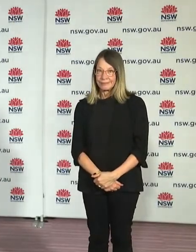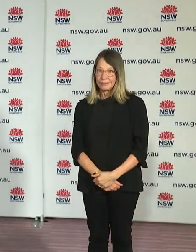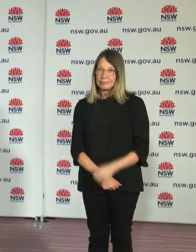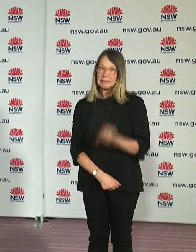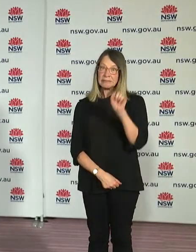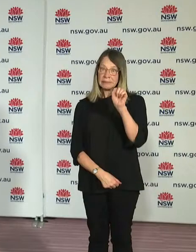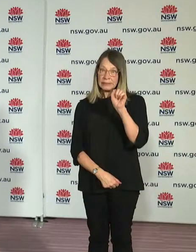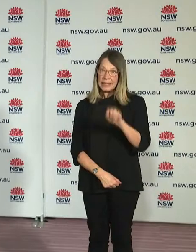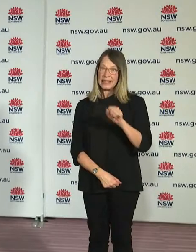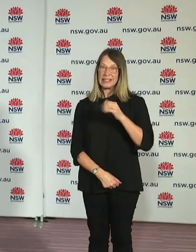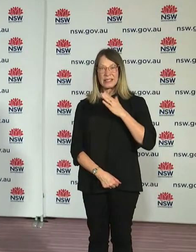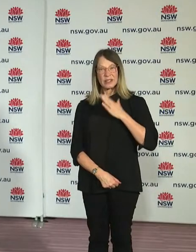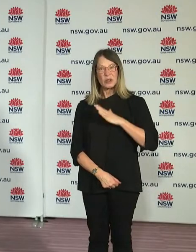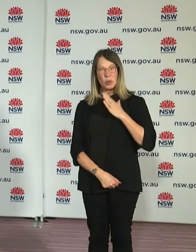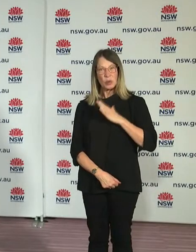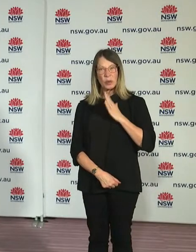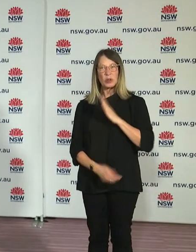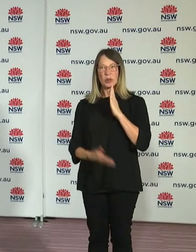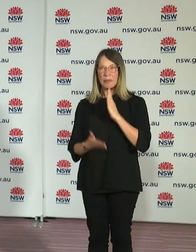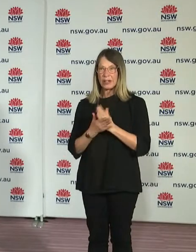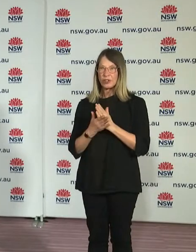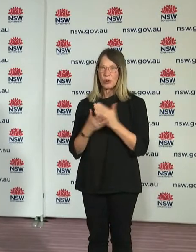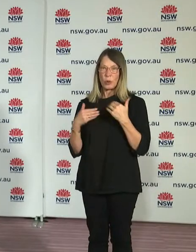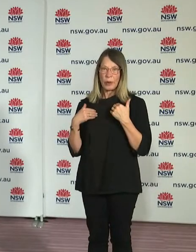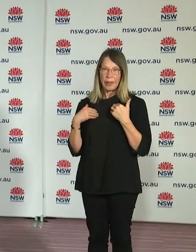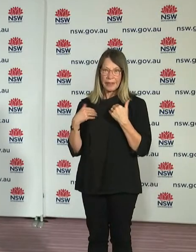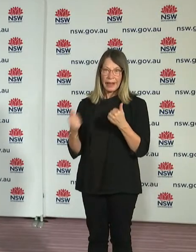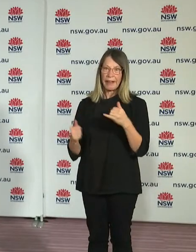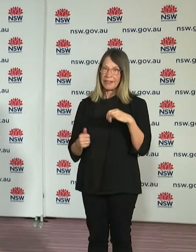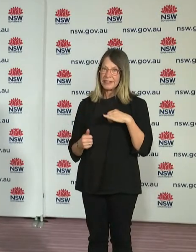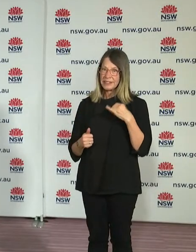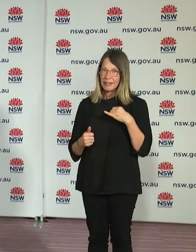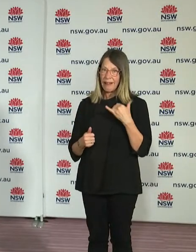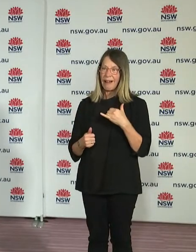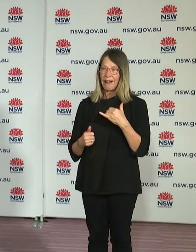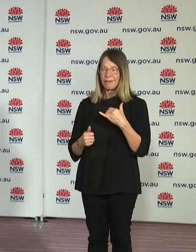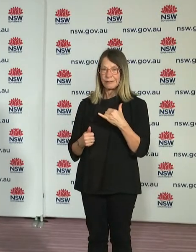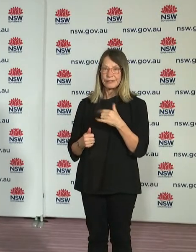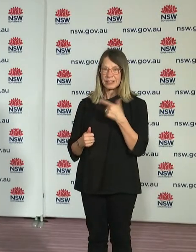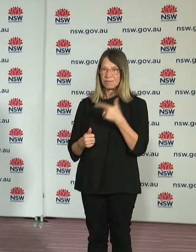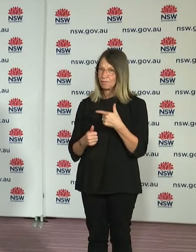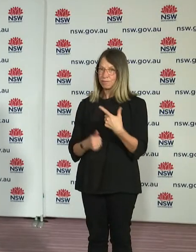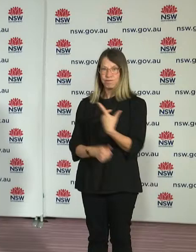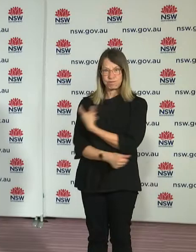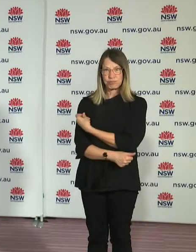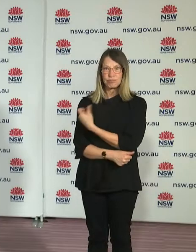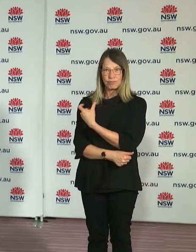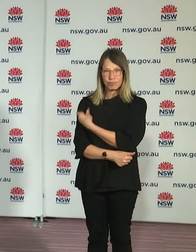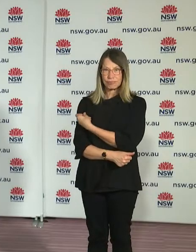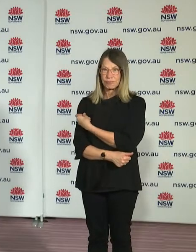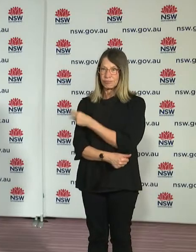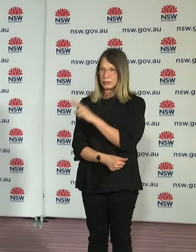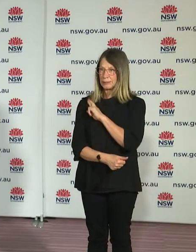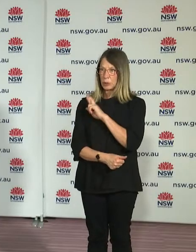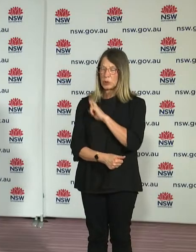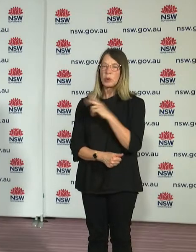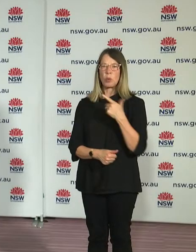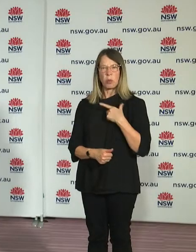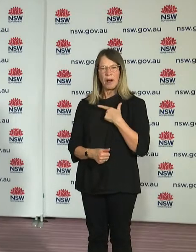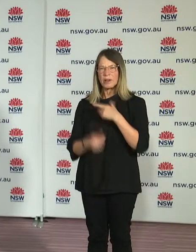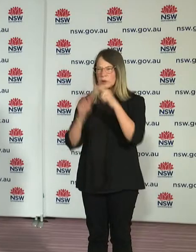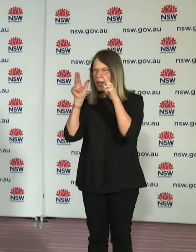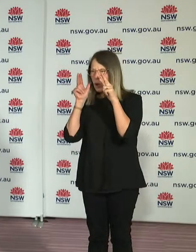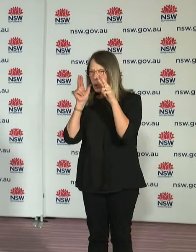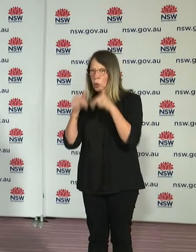health staff who are looking after patients and working with other health colleagues undertake their duty of care to both patients